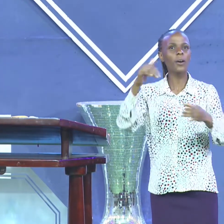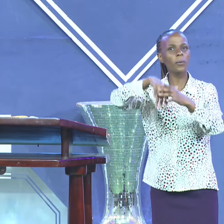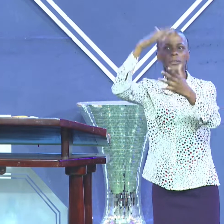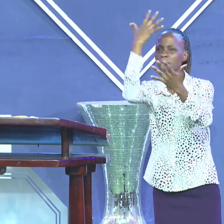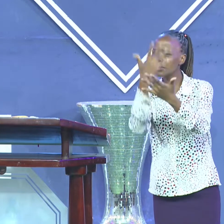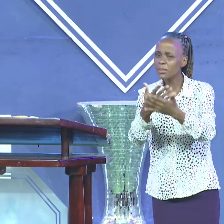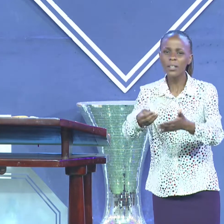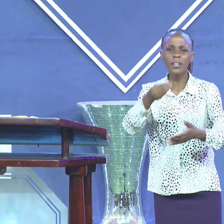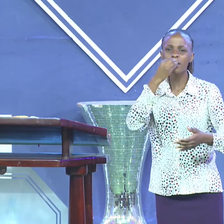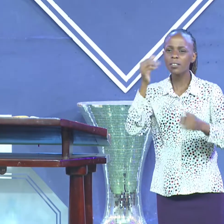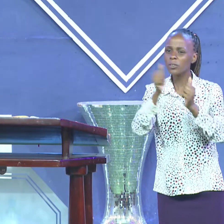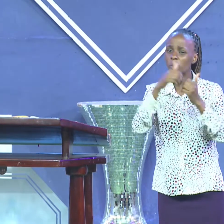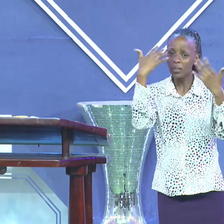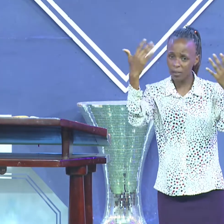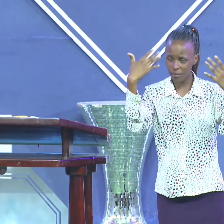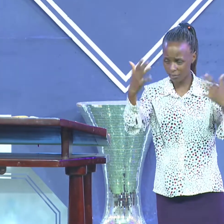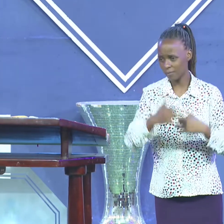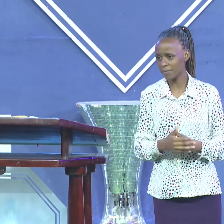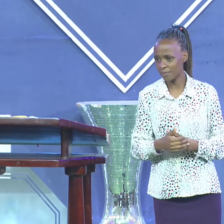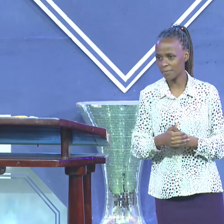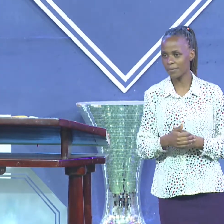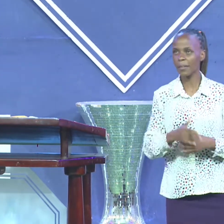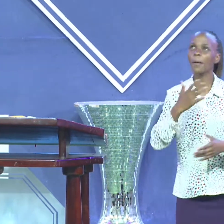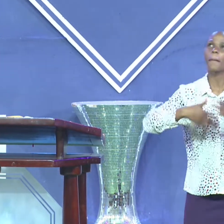spoons. But perhaps now he's using his hands to